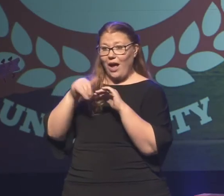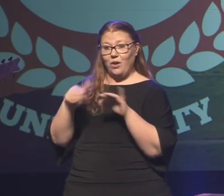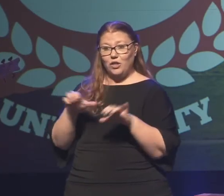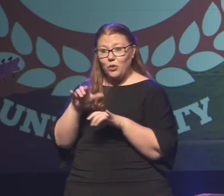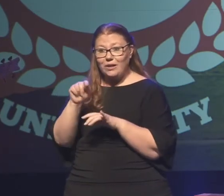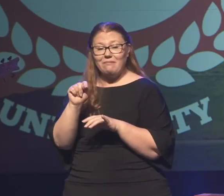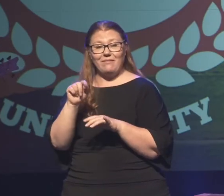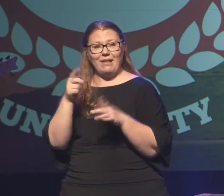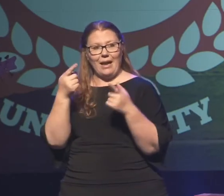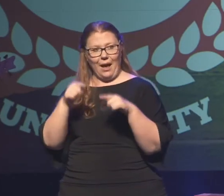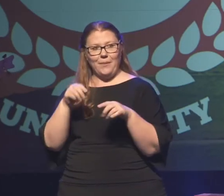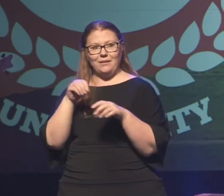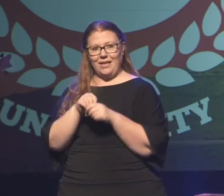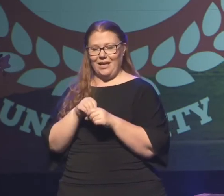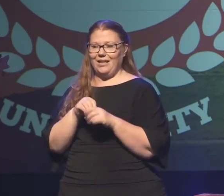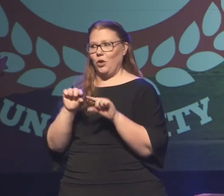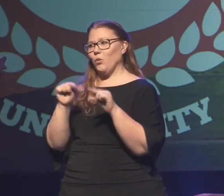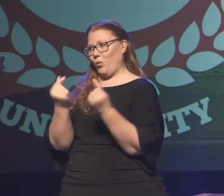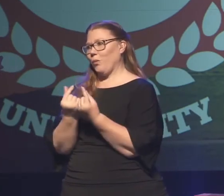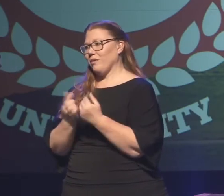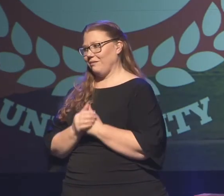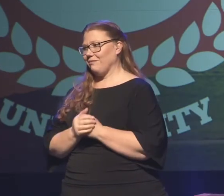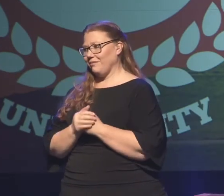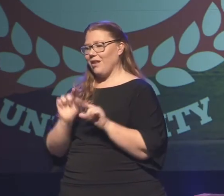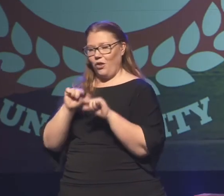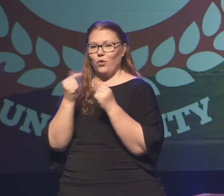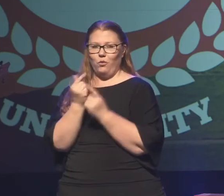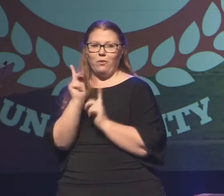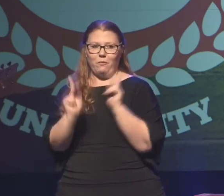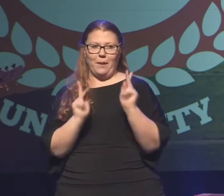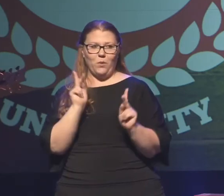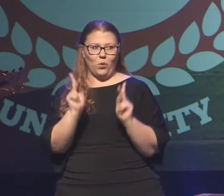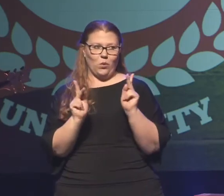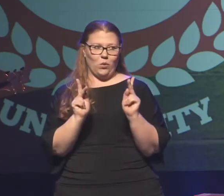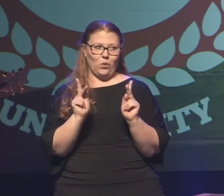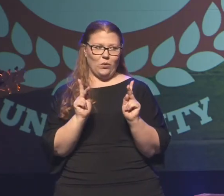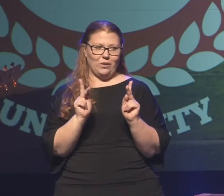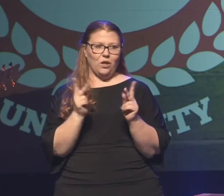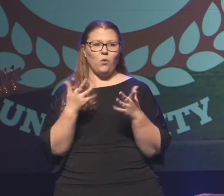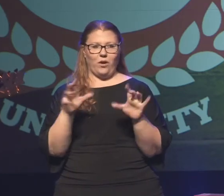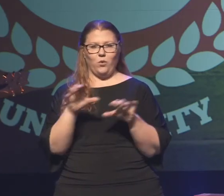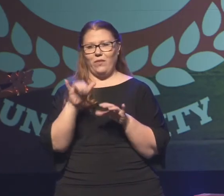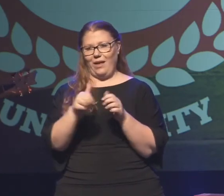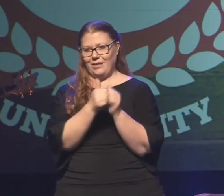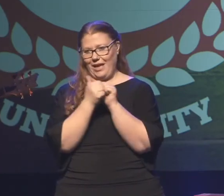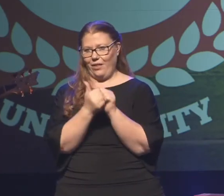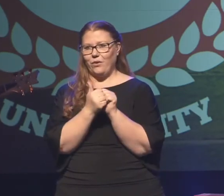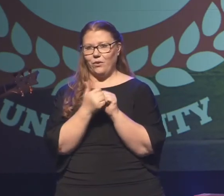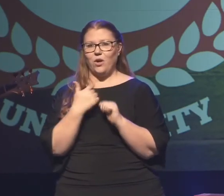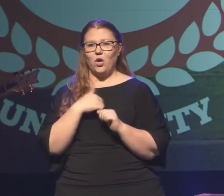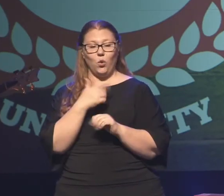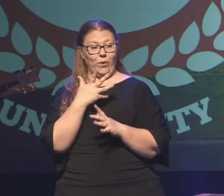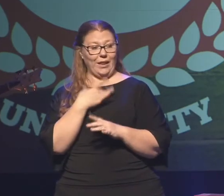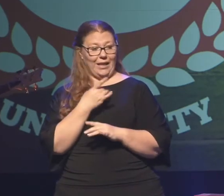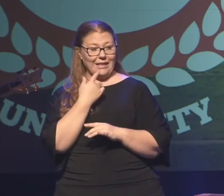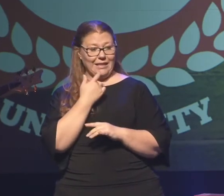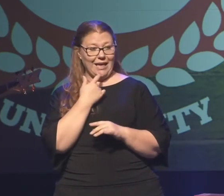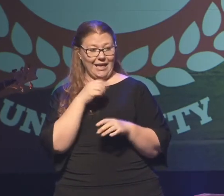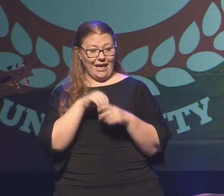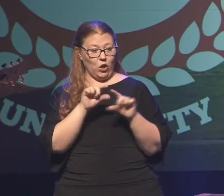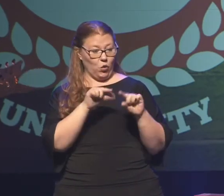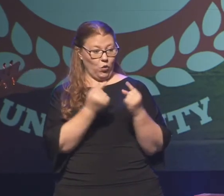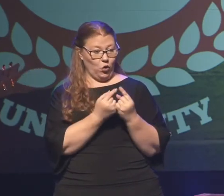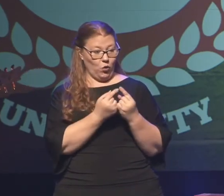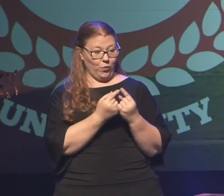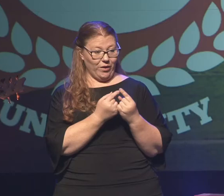happens best in a group of people who are sort of doing that together. We like to say in a group you can love and be